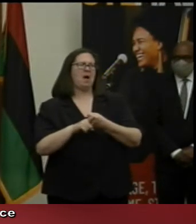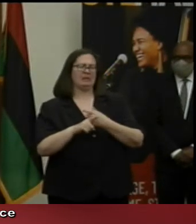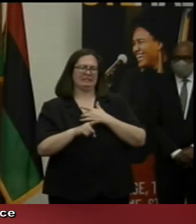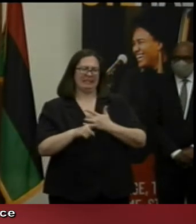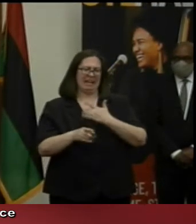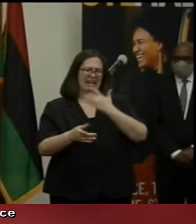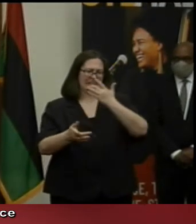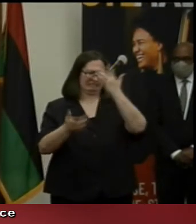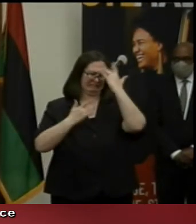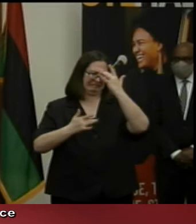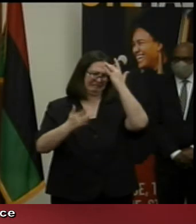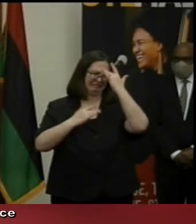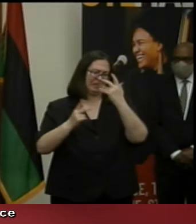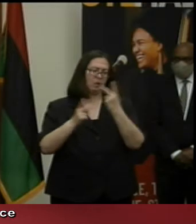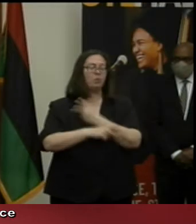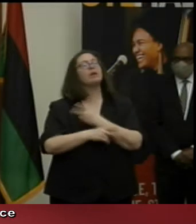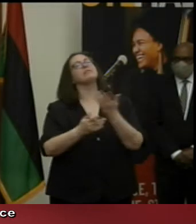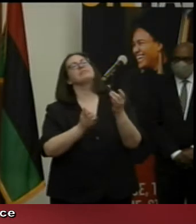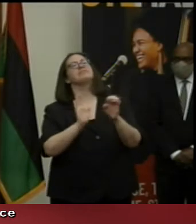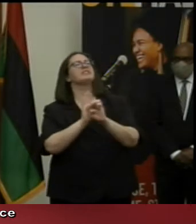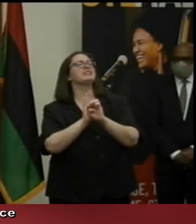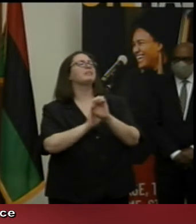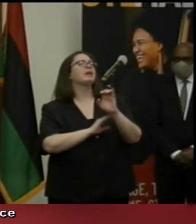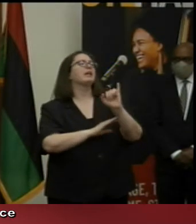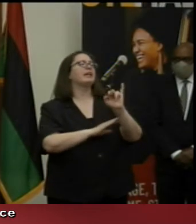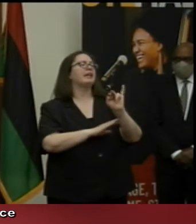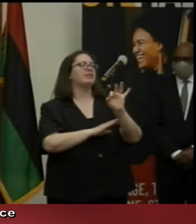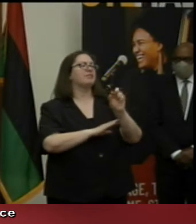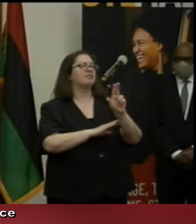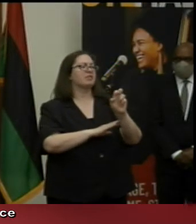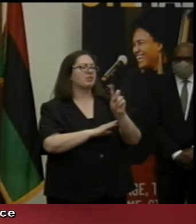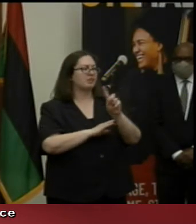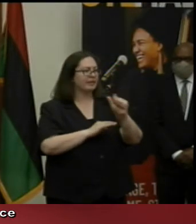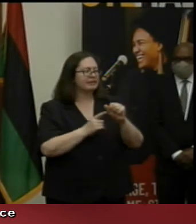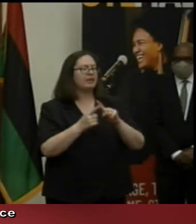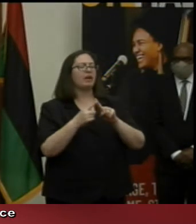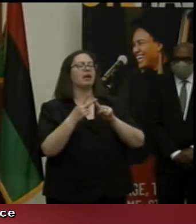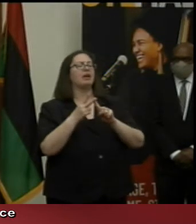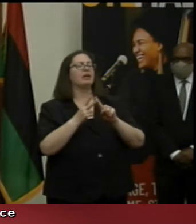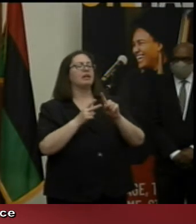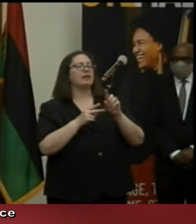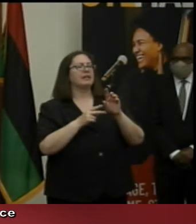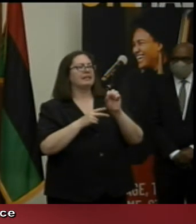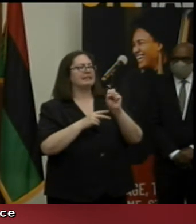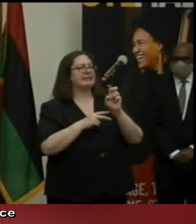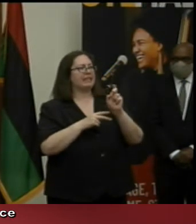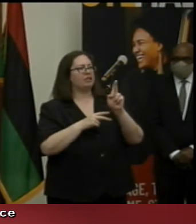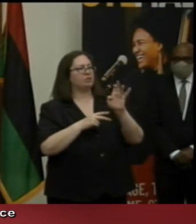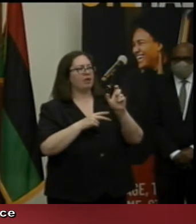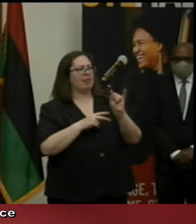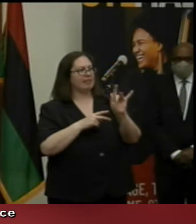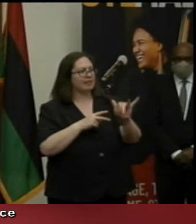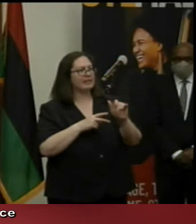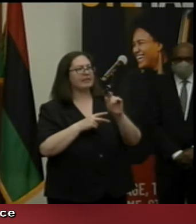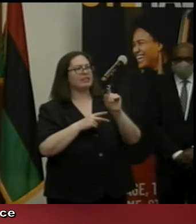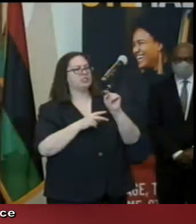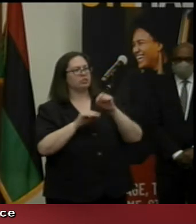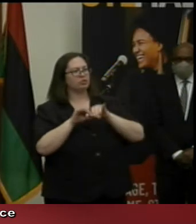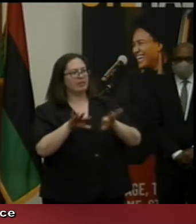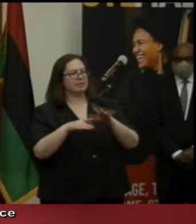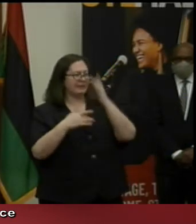such as influenza, sexually transmitted infections, chronic diseases such as asthma, diabetes,